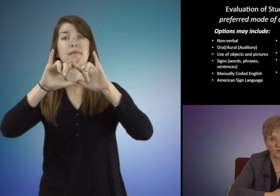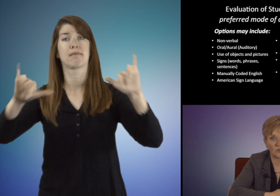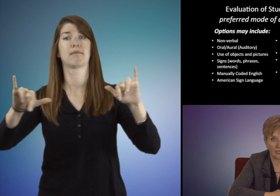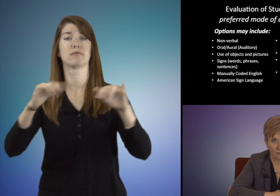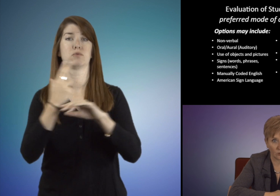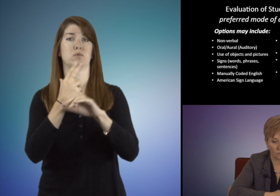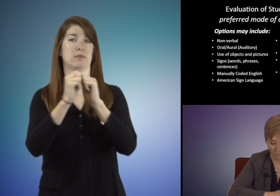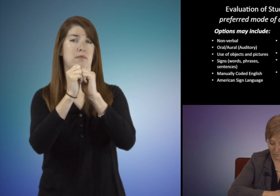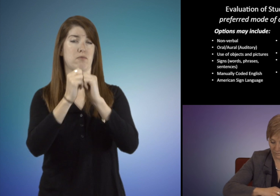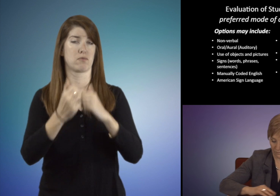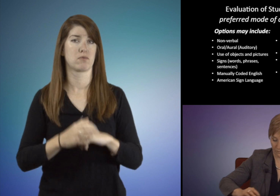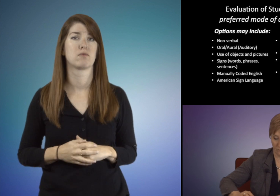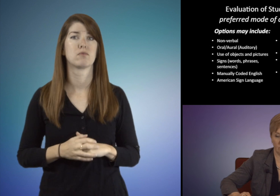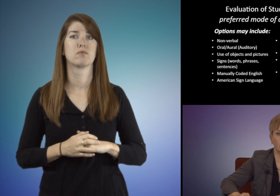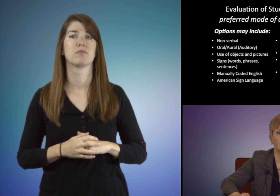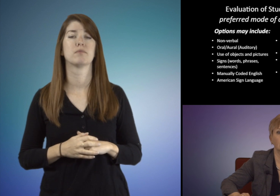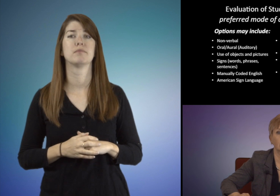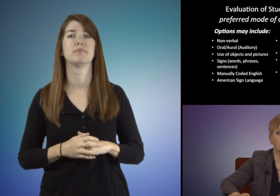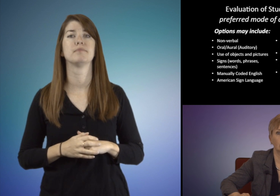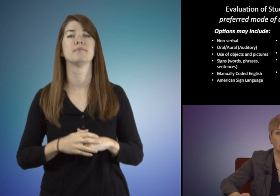are used together.